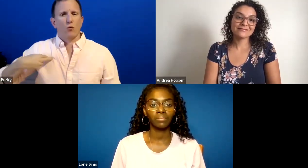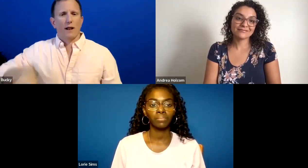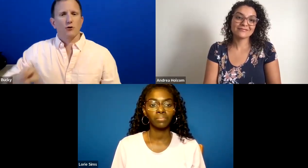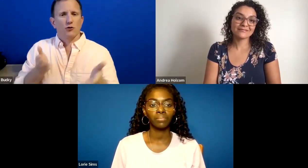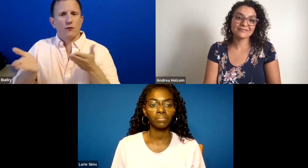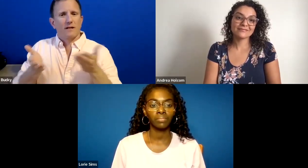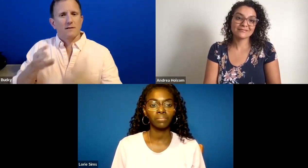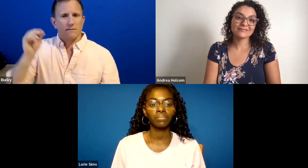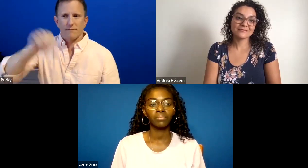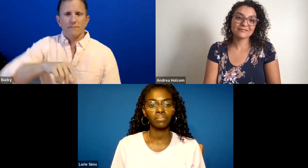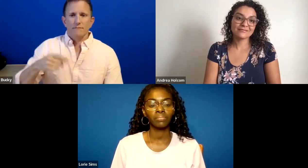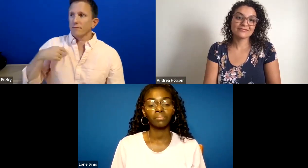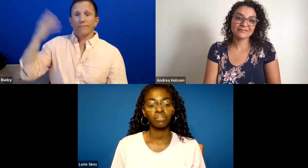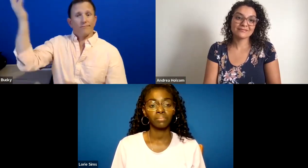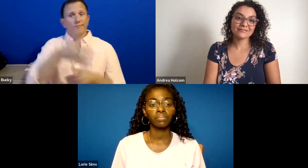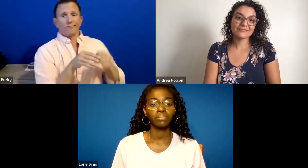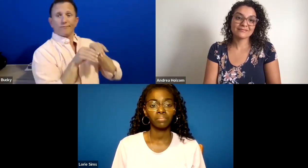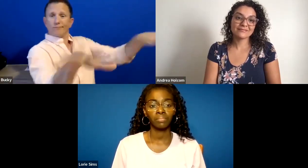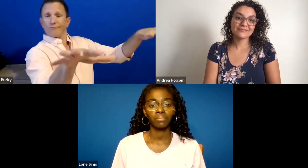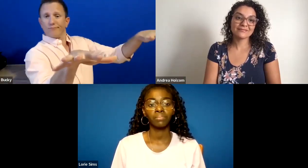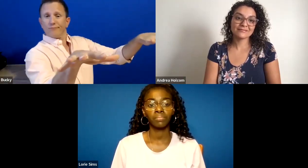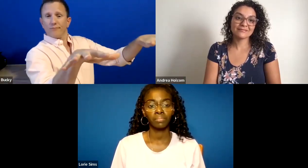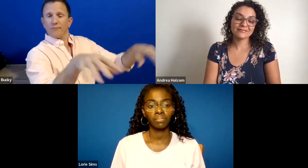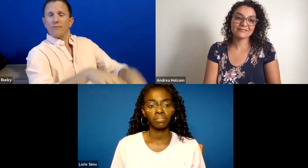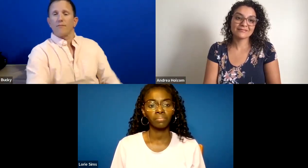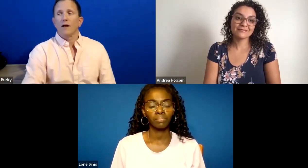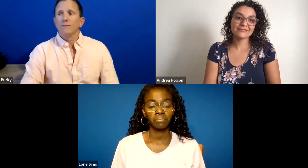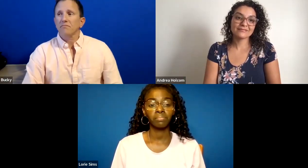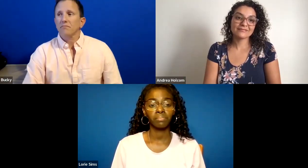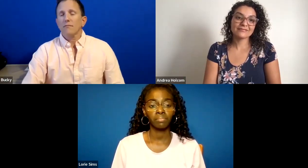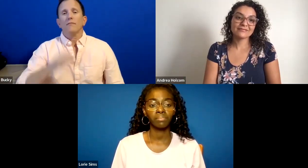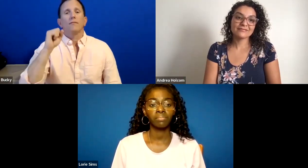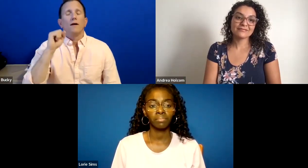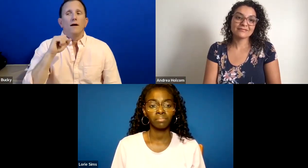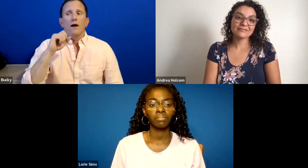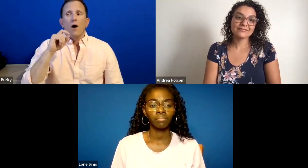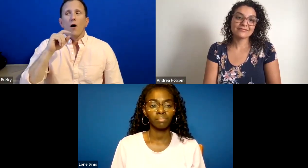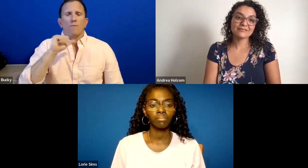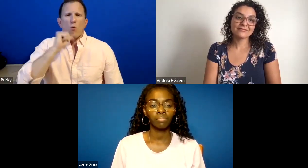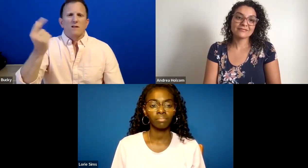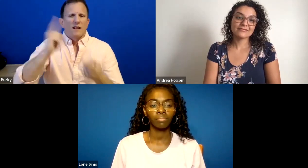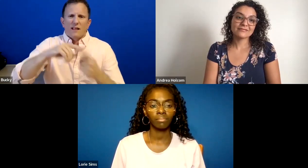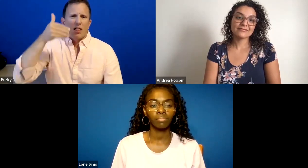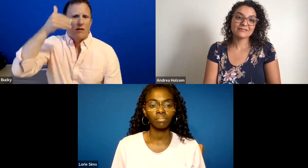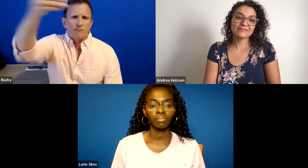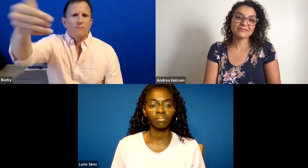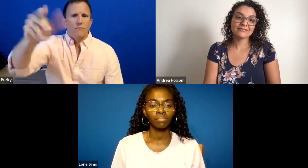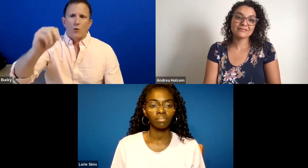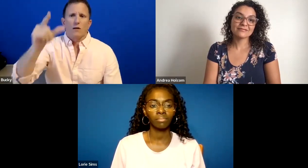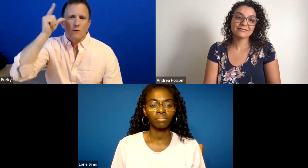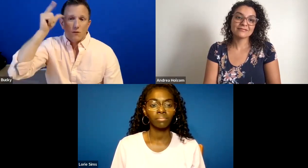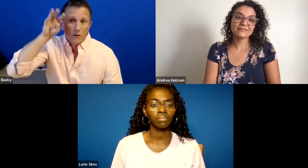requesting entity input all of the information that they need. So they categorize it themselves. And so they categorized it as a religious